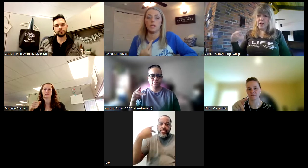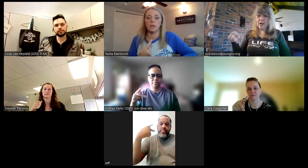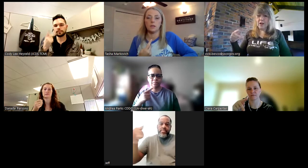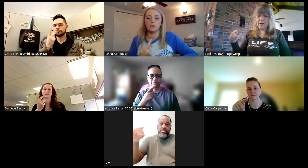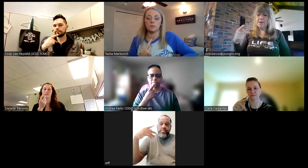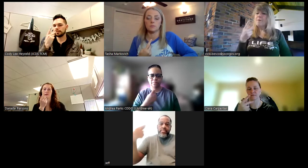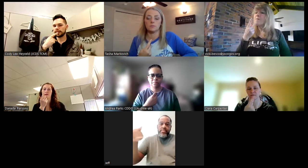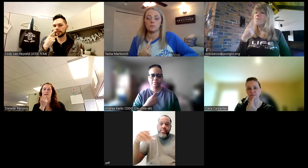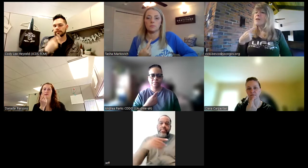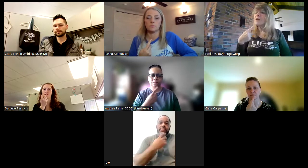pink,